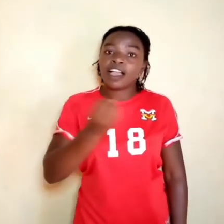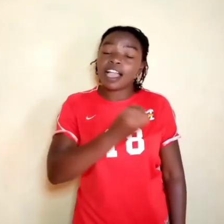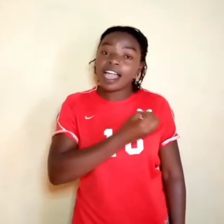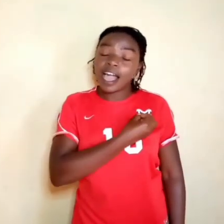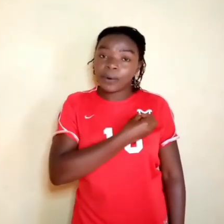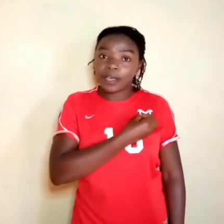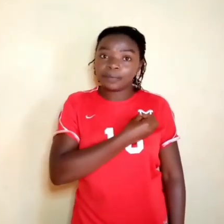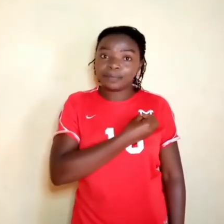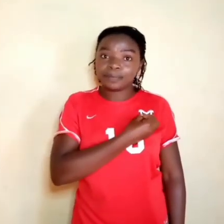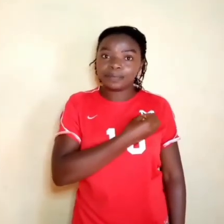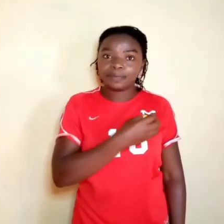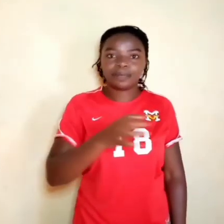our,